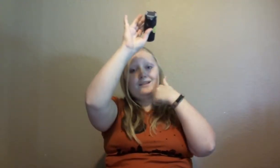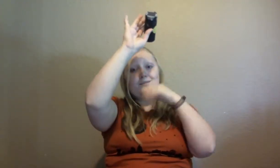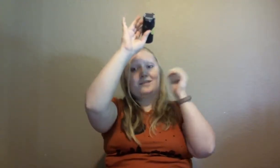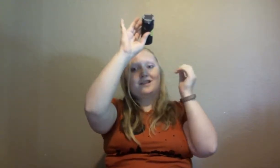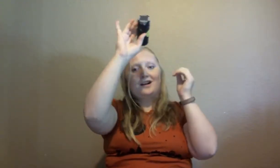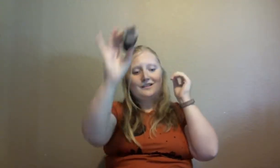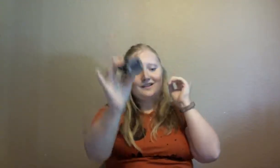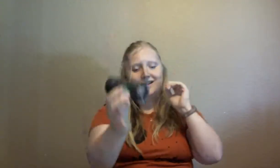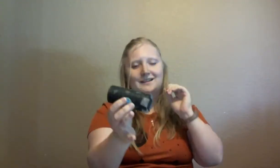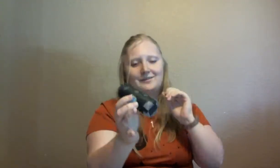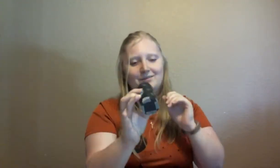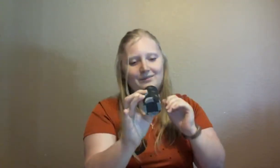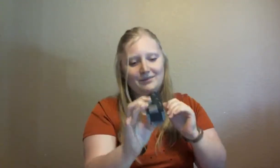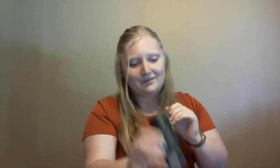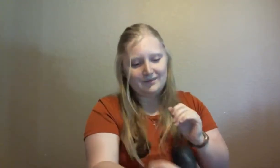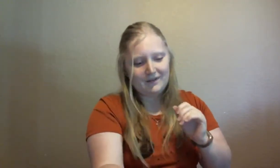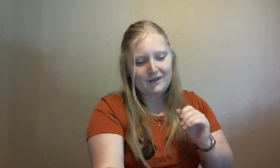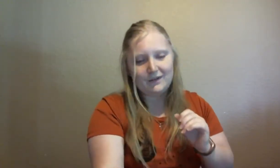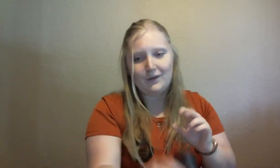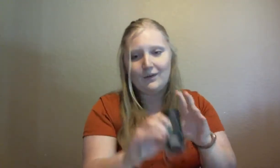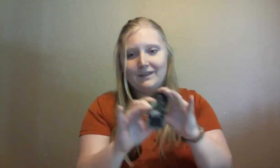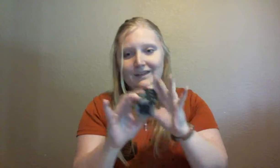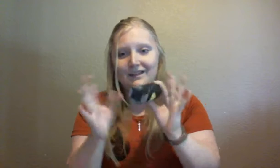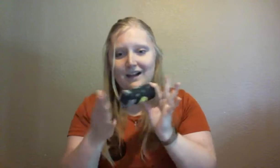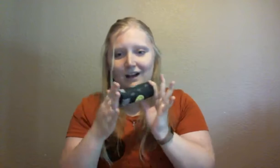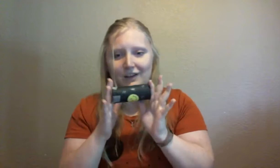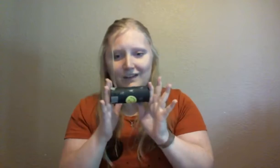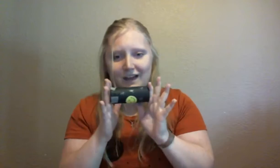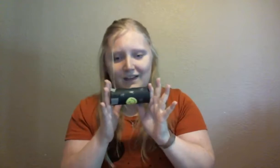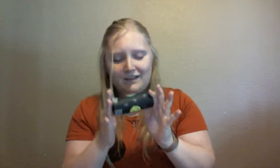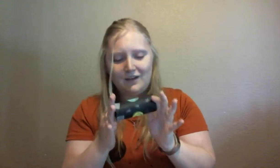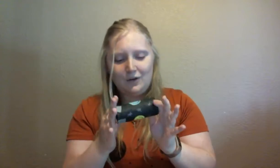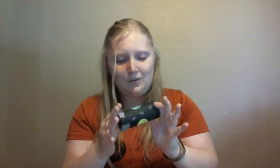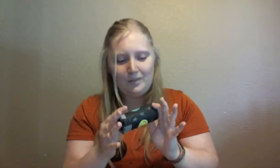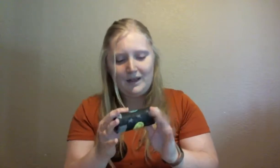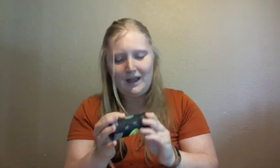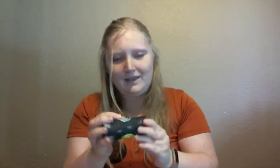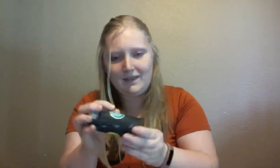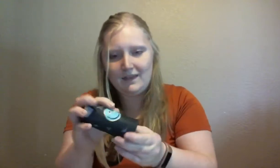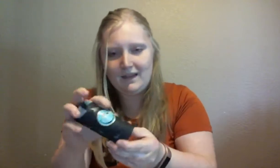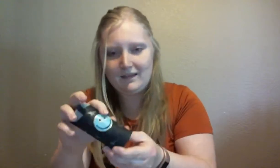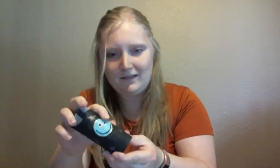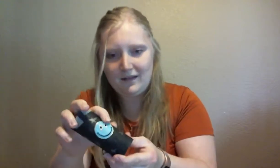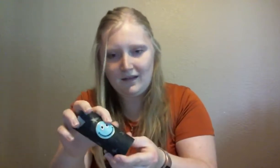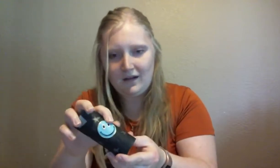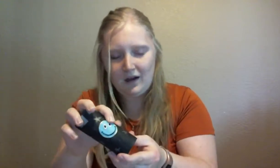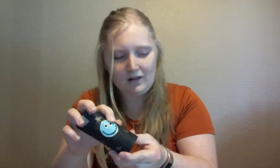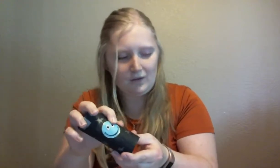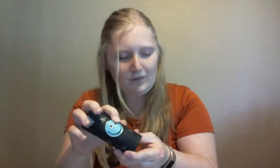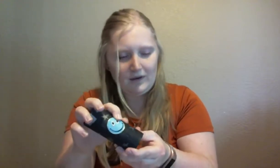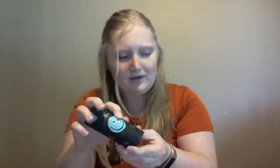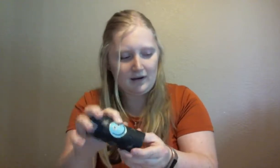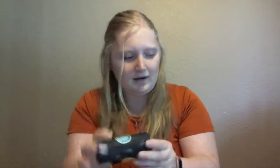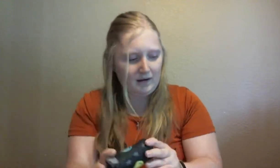some stars in it. So our little telescope, and then these are glow in the dark.